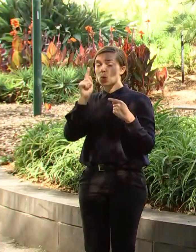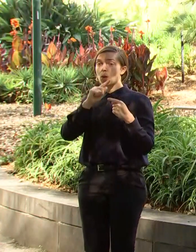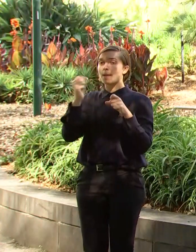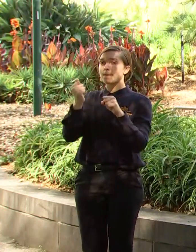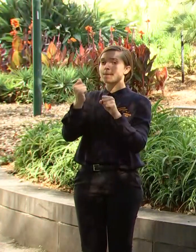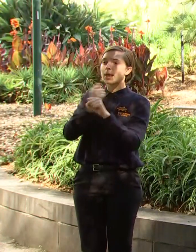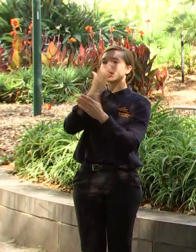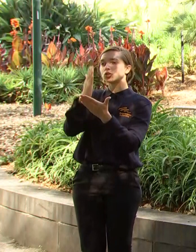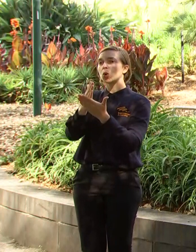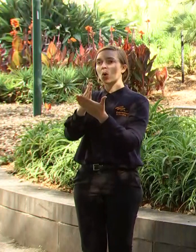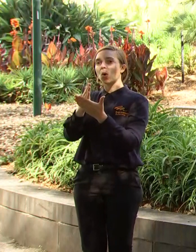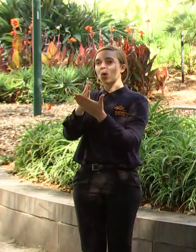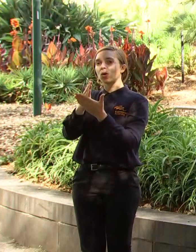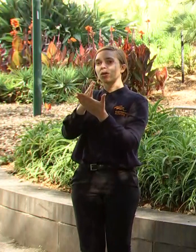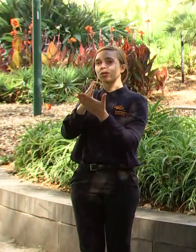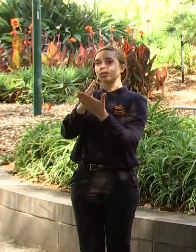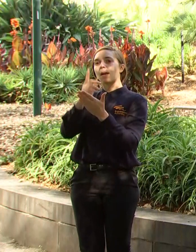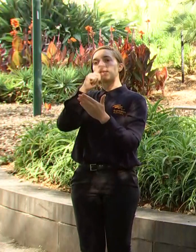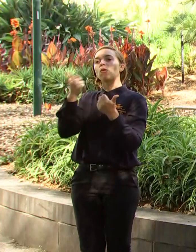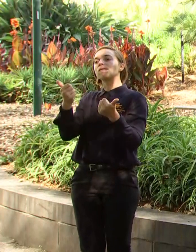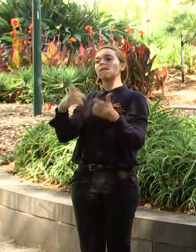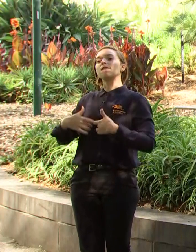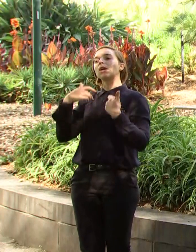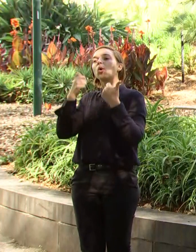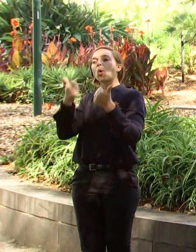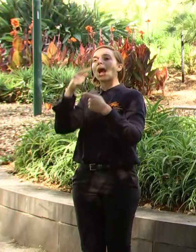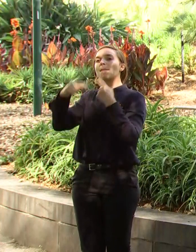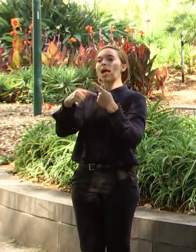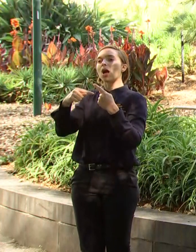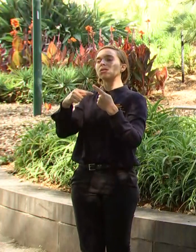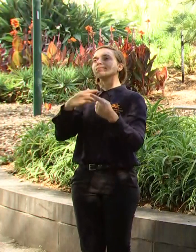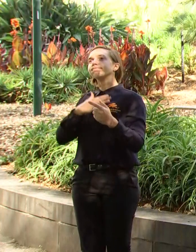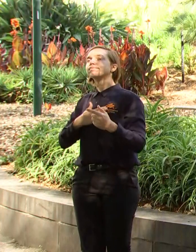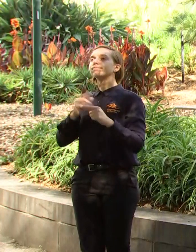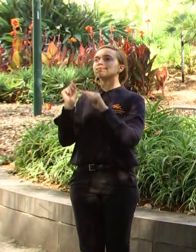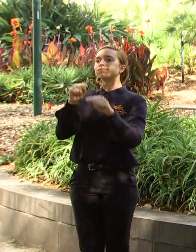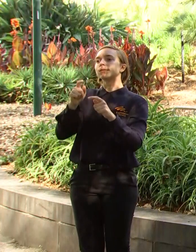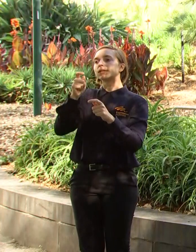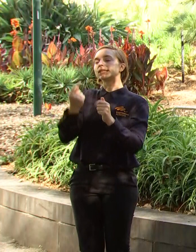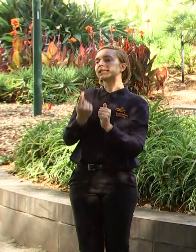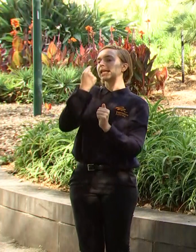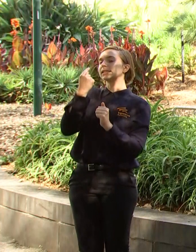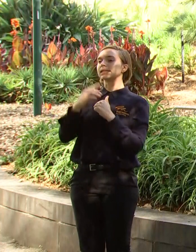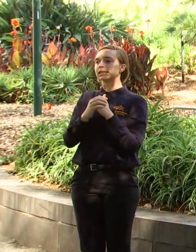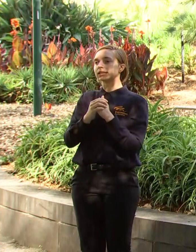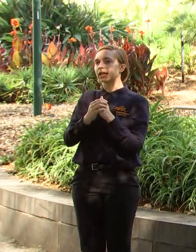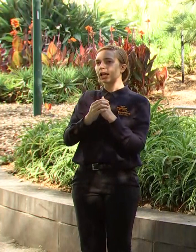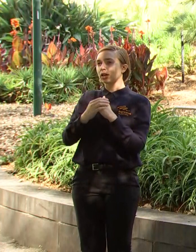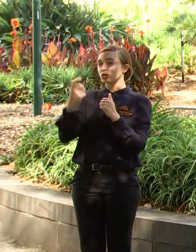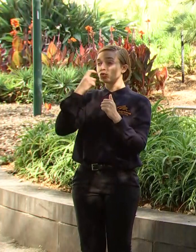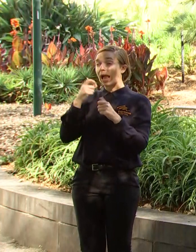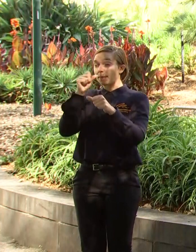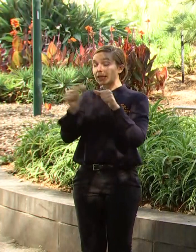greater confidence that you're doing everything physically possible to keep something like the UK strain or the South African strain